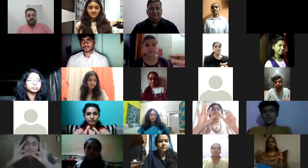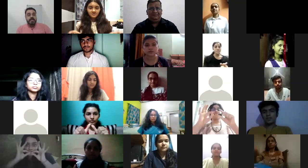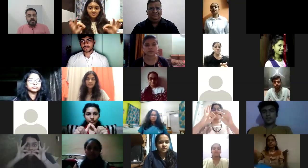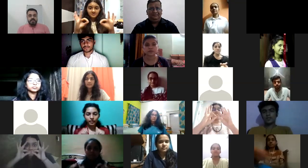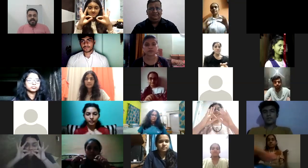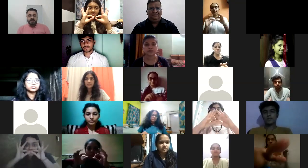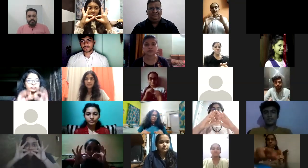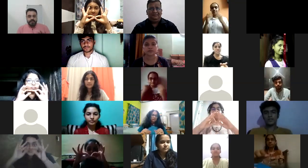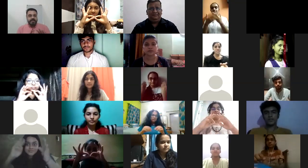Sign for family.